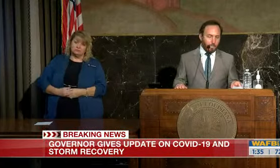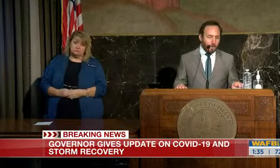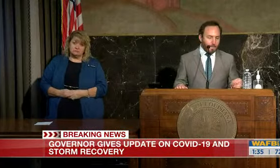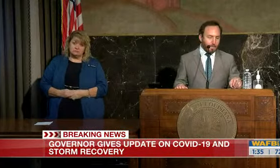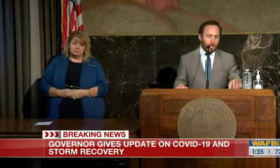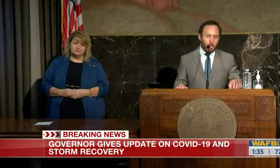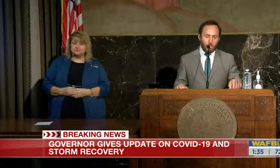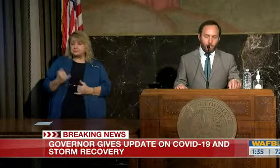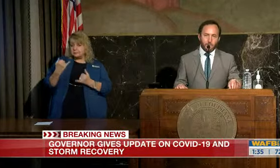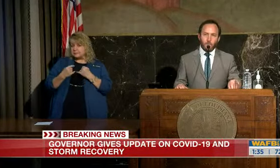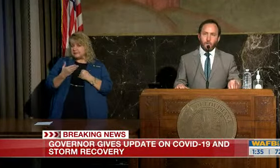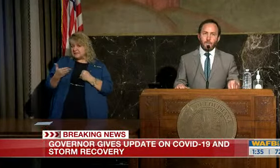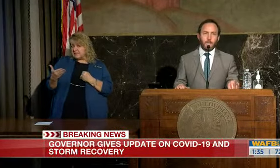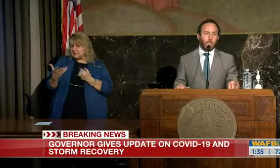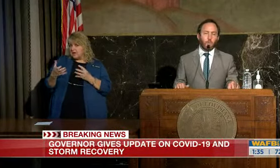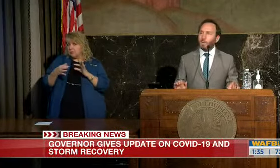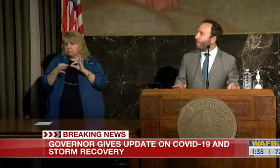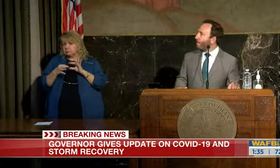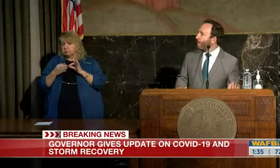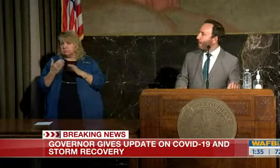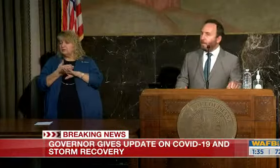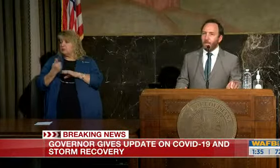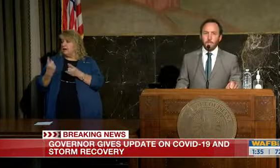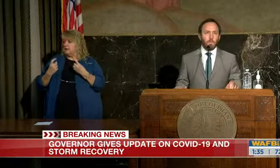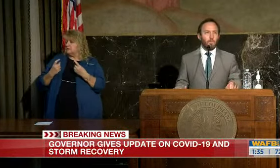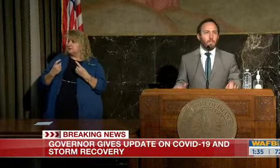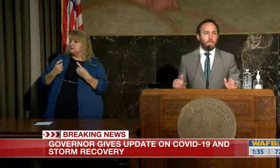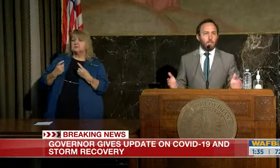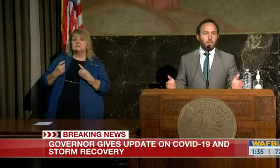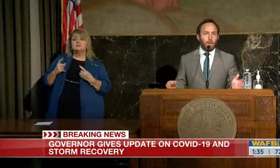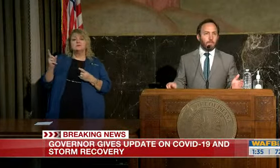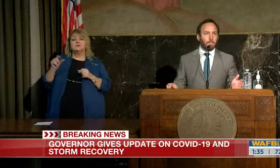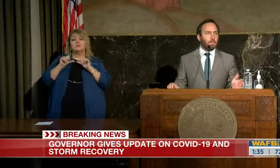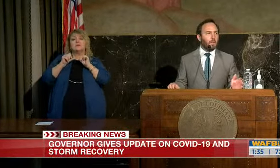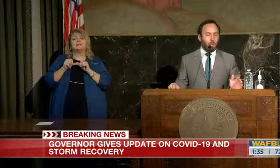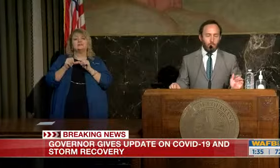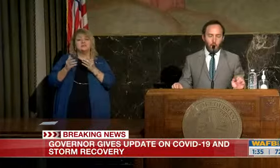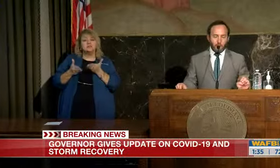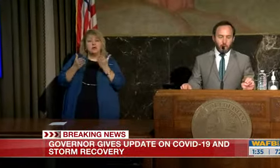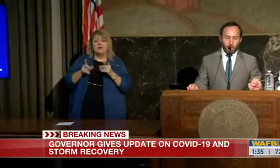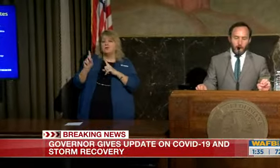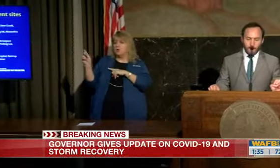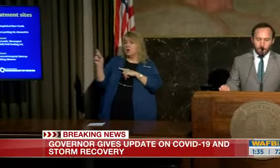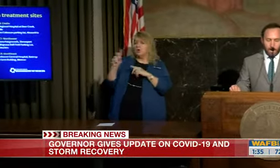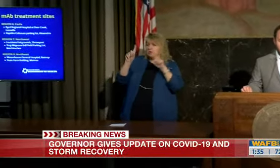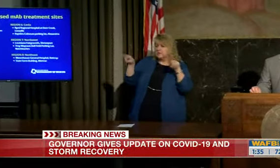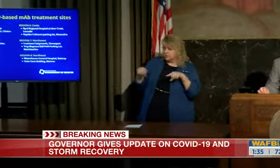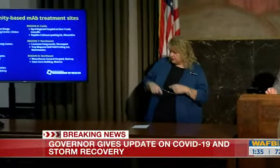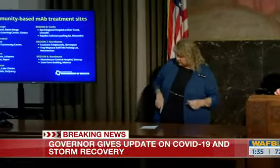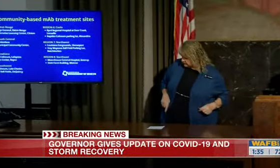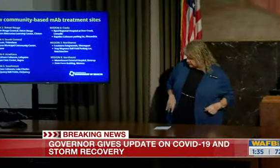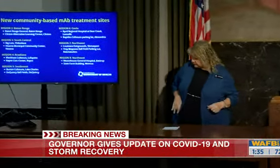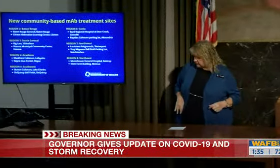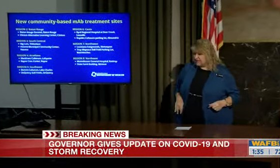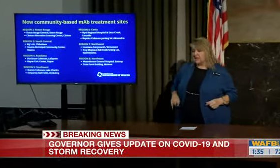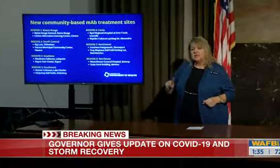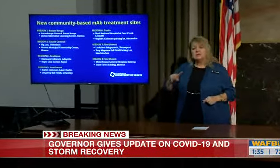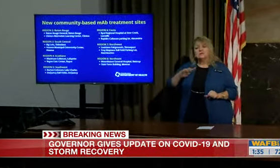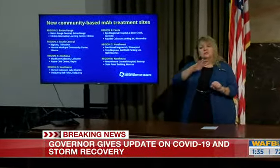And the last thing I'll mention before I take a couple of questions is we continue to offer monoclonal antibodies. There's